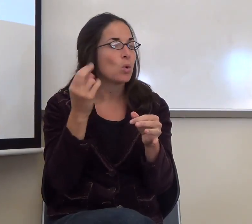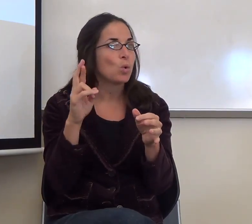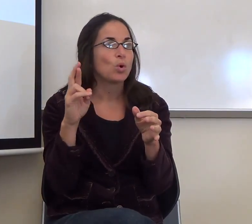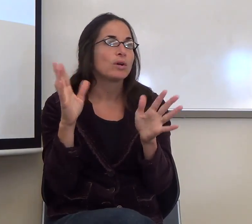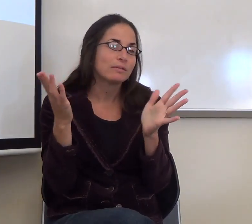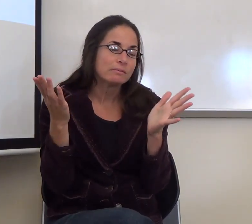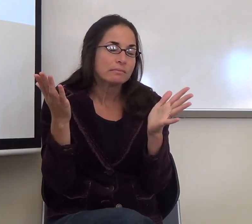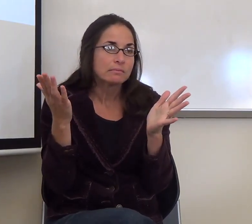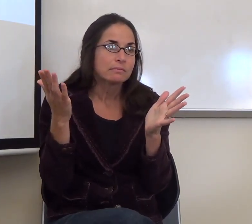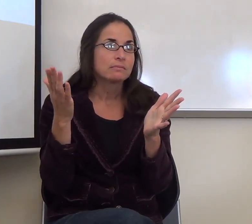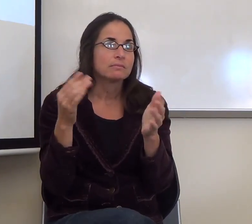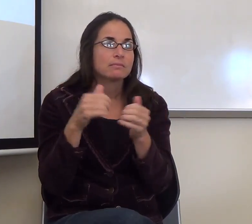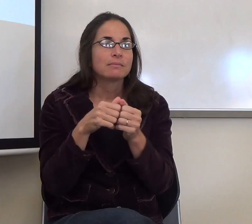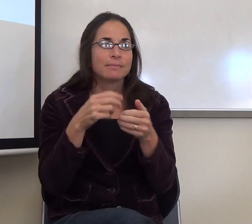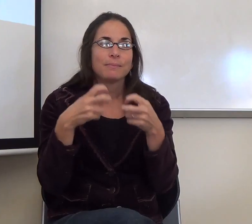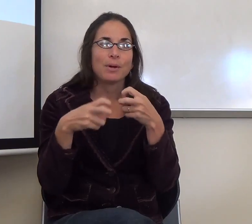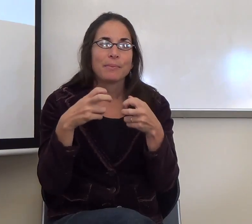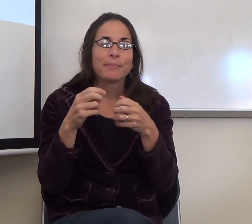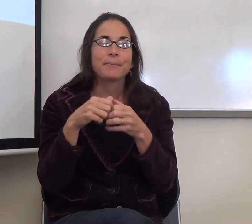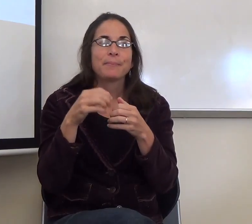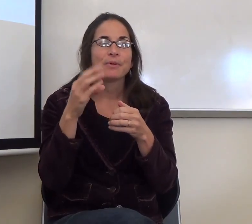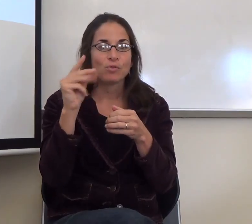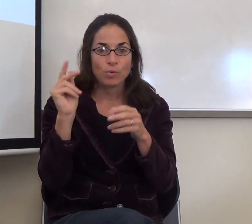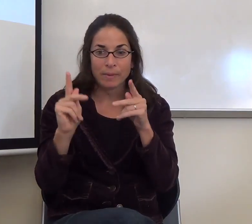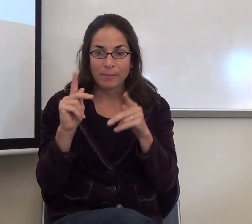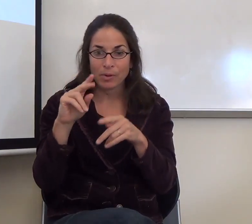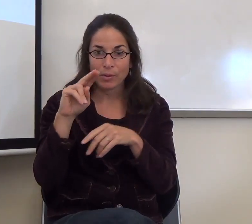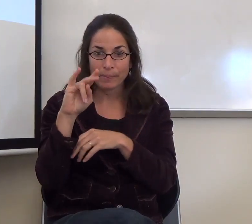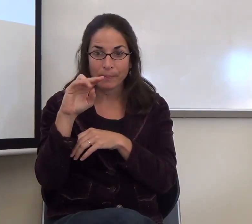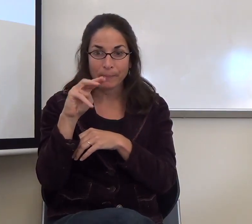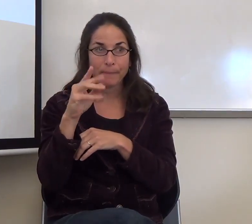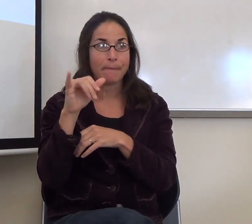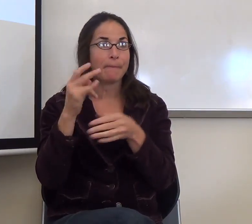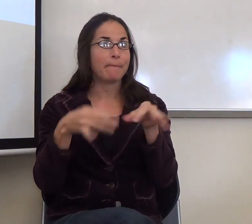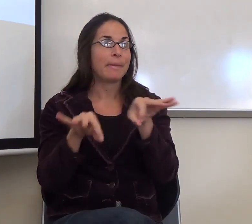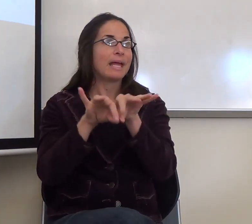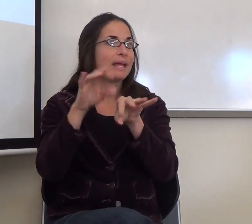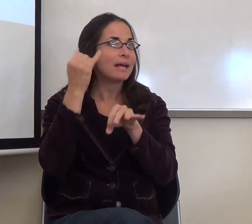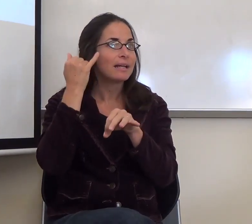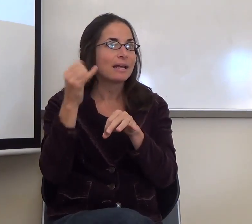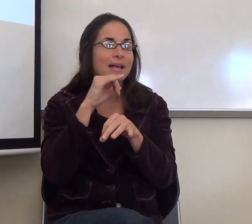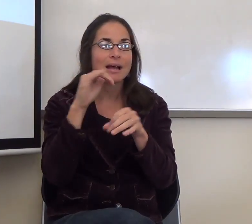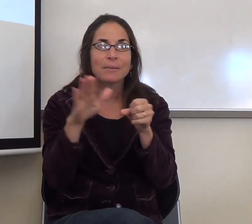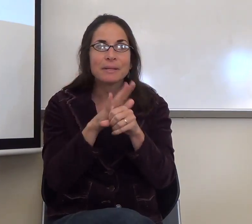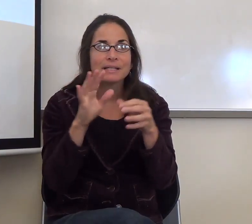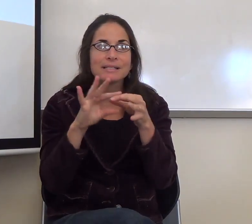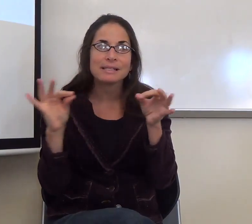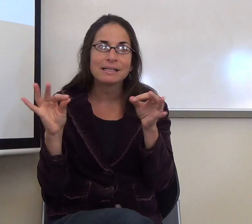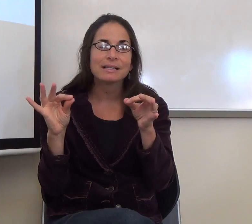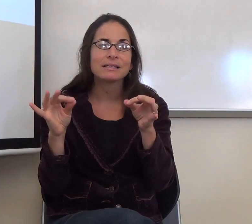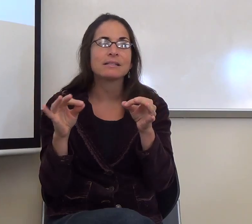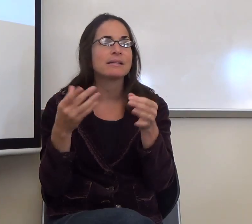yet. But what usually happens is they get some main ideas that aren't complete sentences. So just check your work against this.